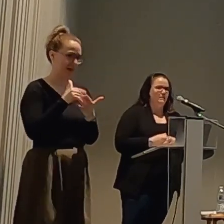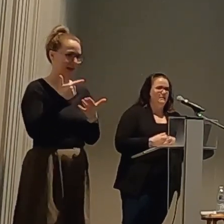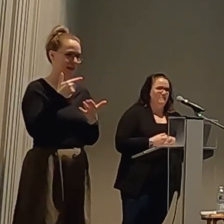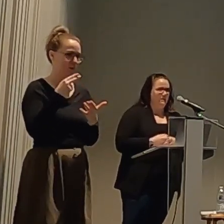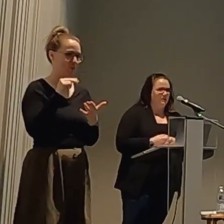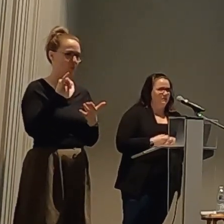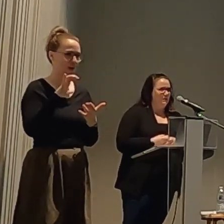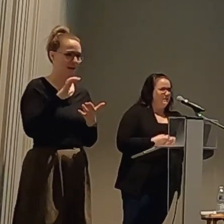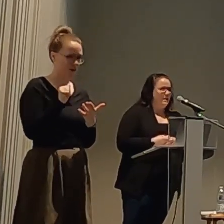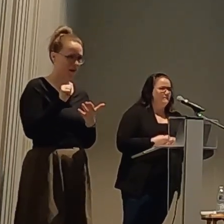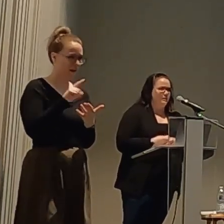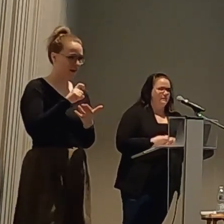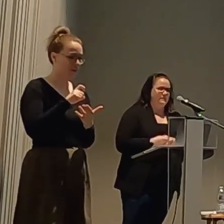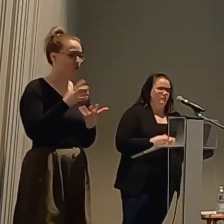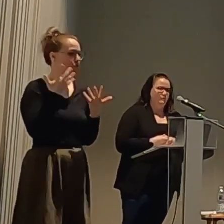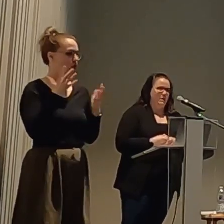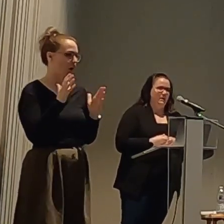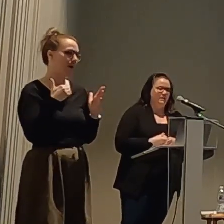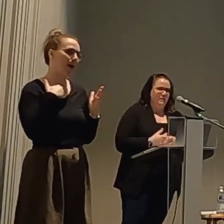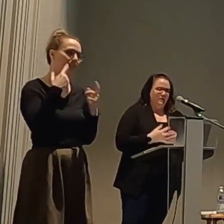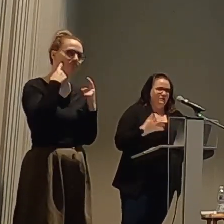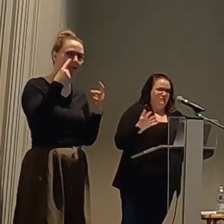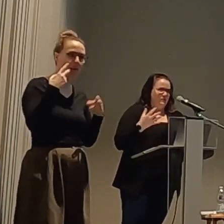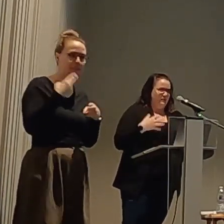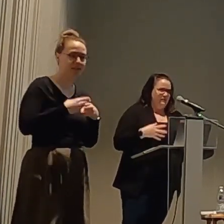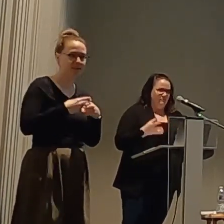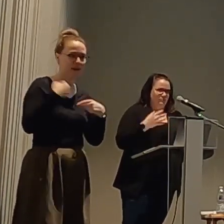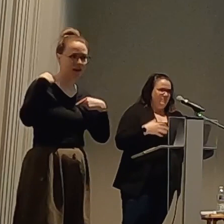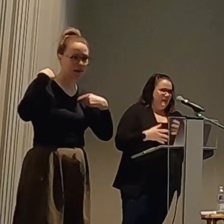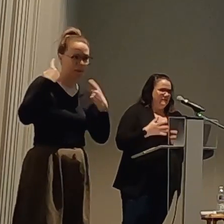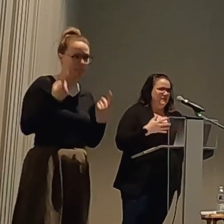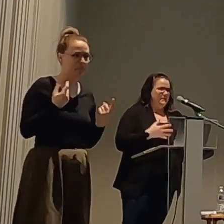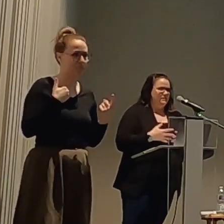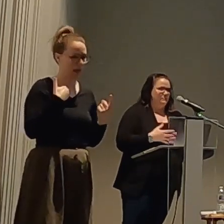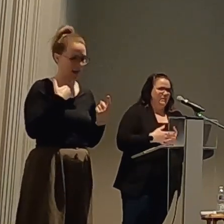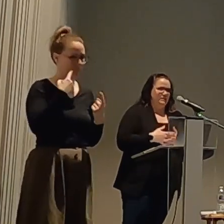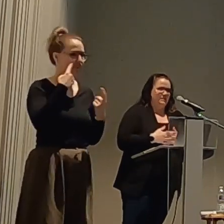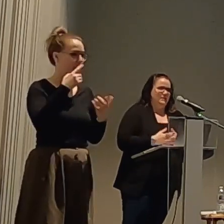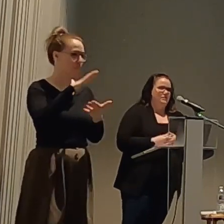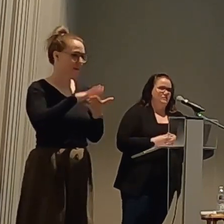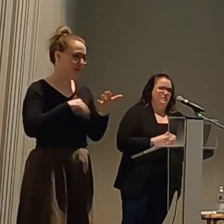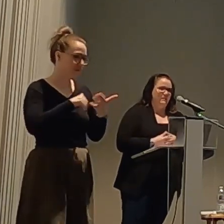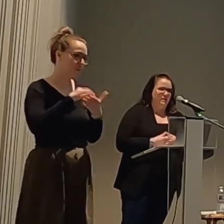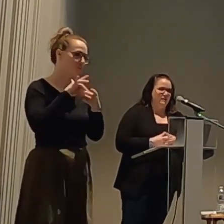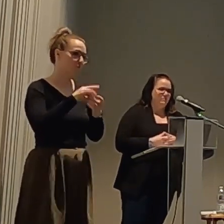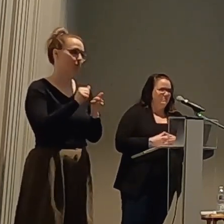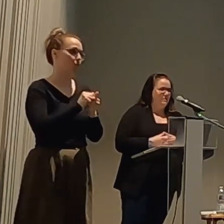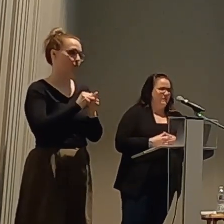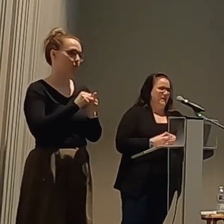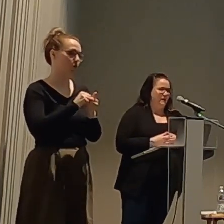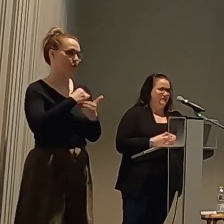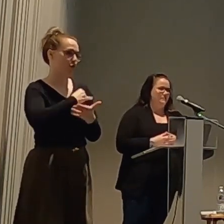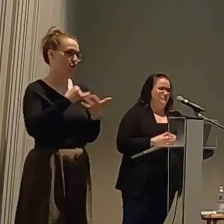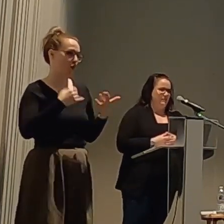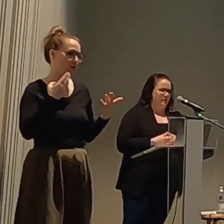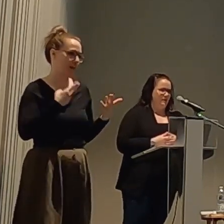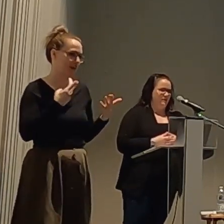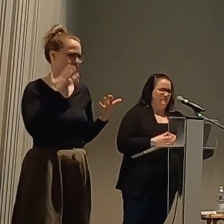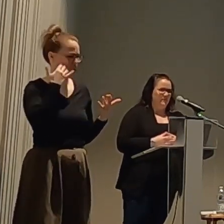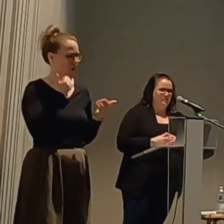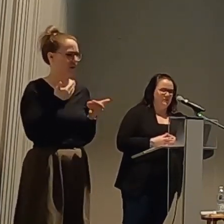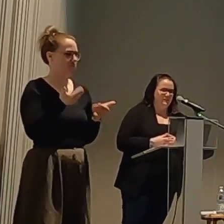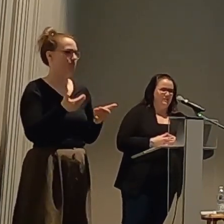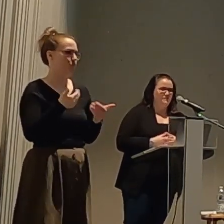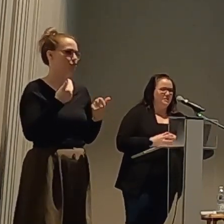You've already made a name for yourself by painting things related to the history of art. What about Picasso's